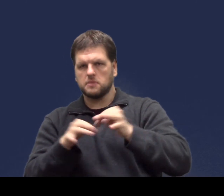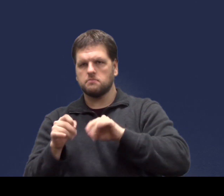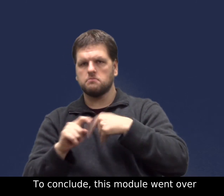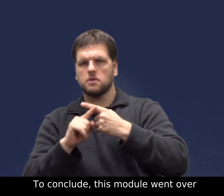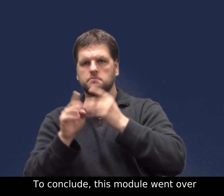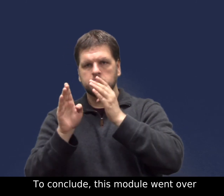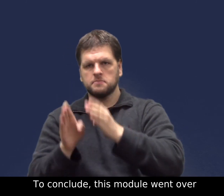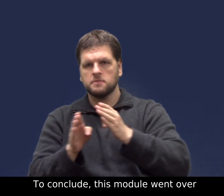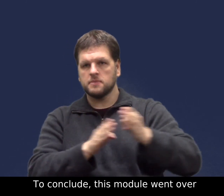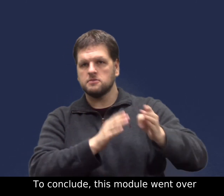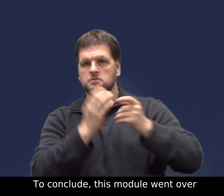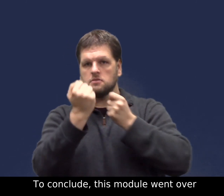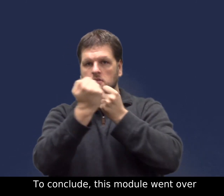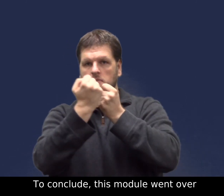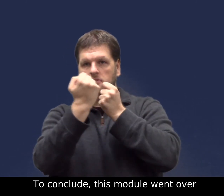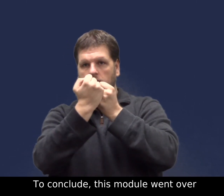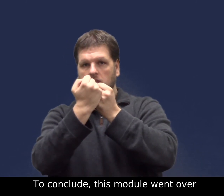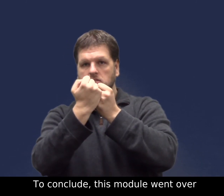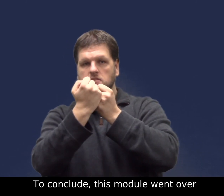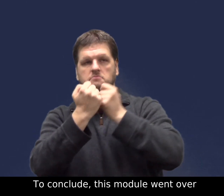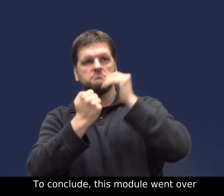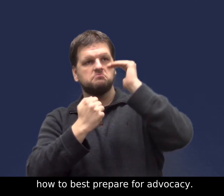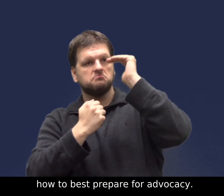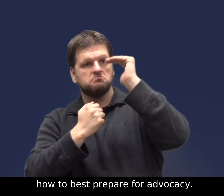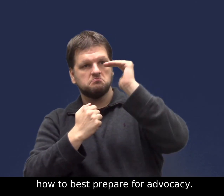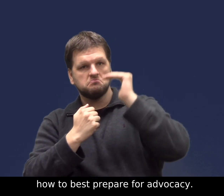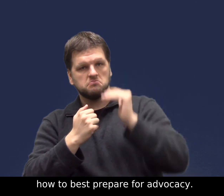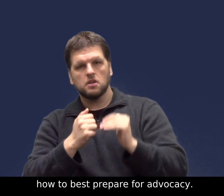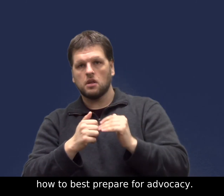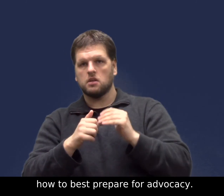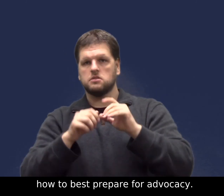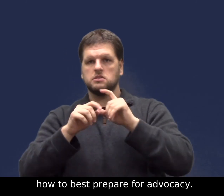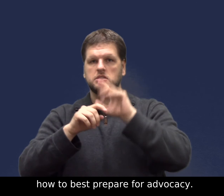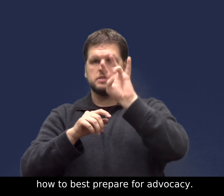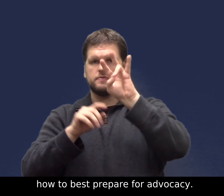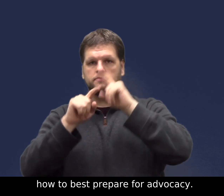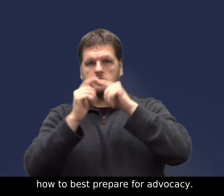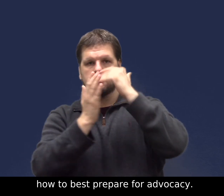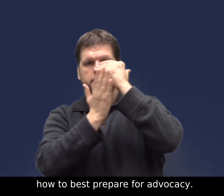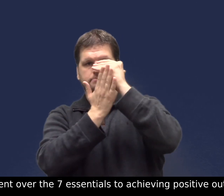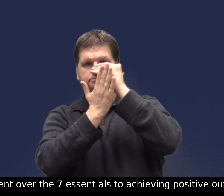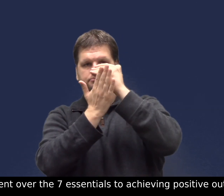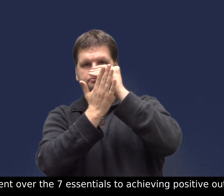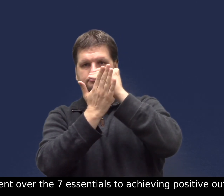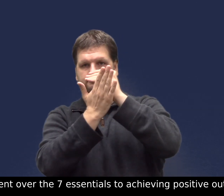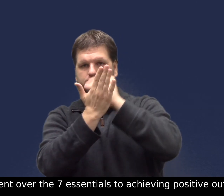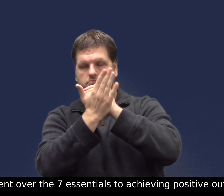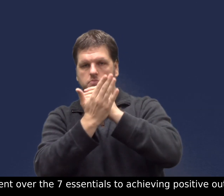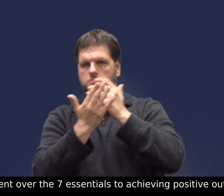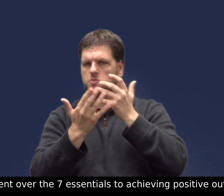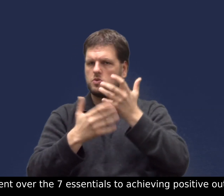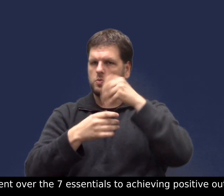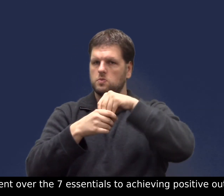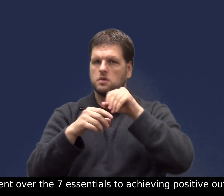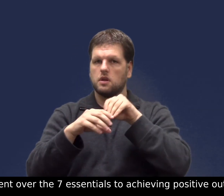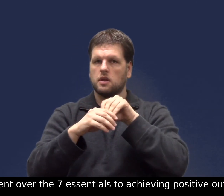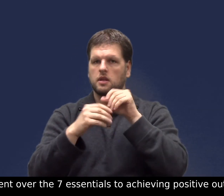To conclude, this module went over how to best prepare for advocacy. We went over the 7 essentials to